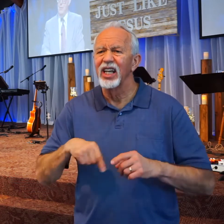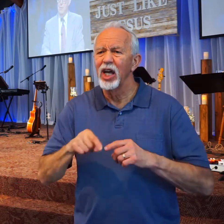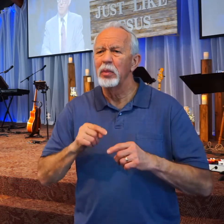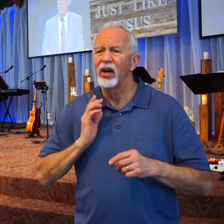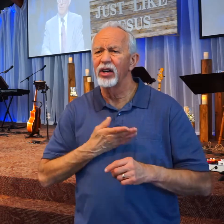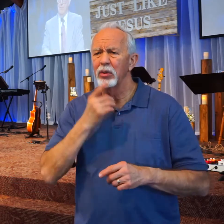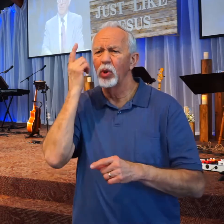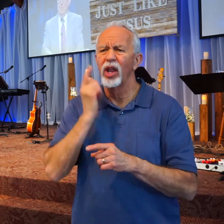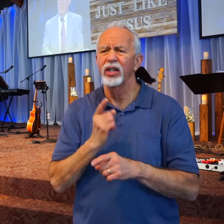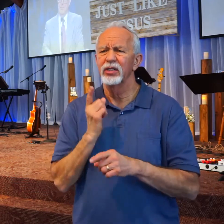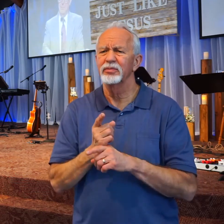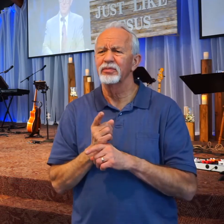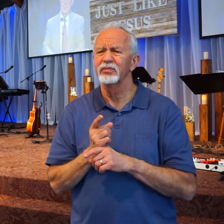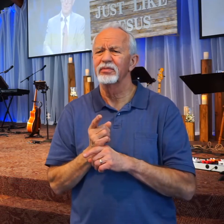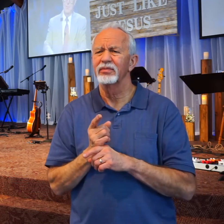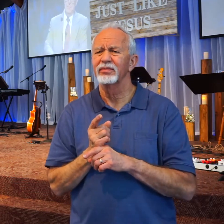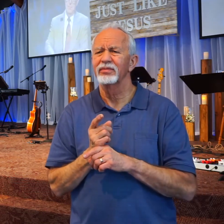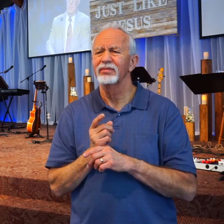brother.